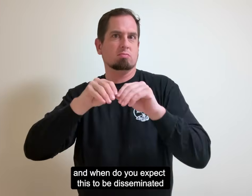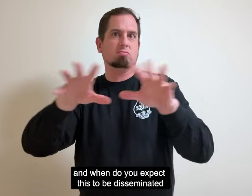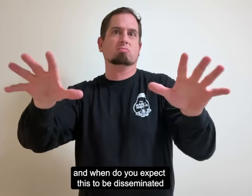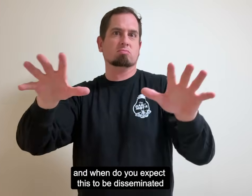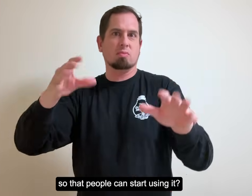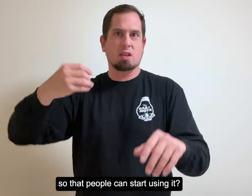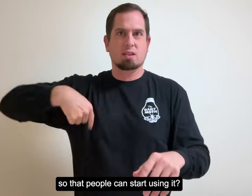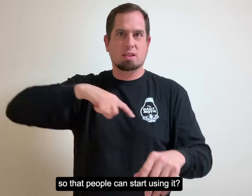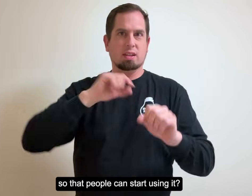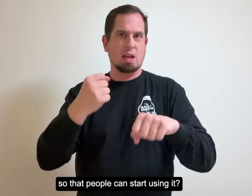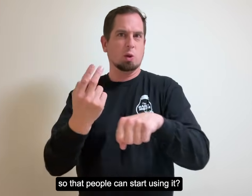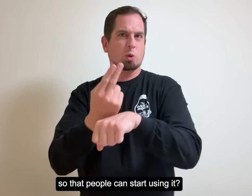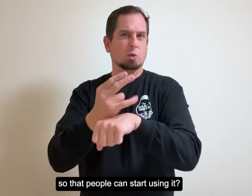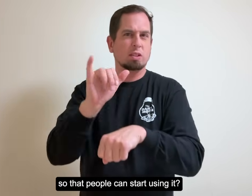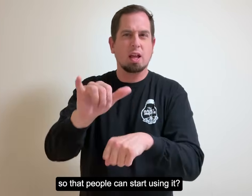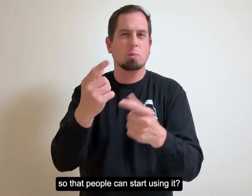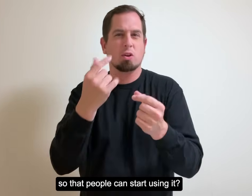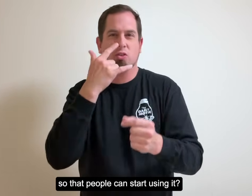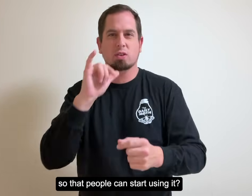so that people can start using it?